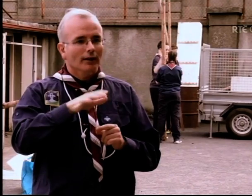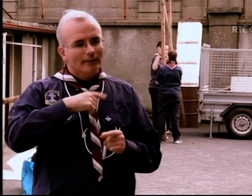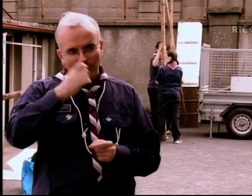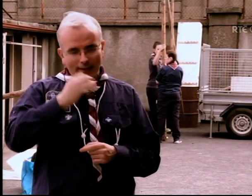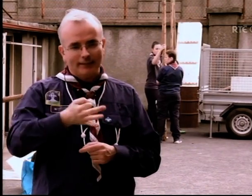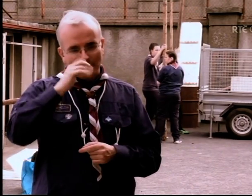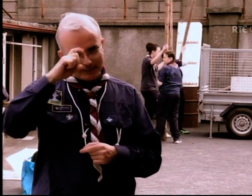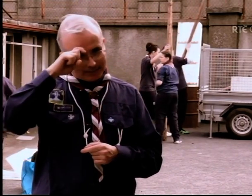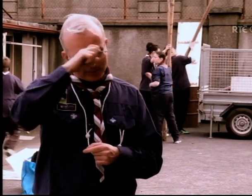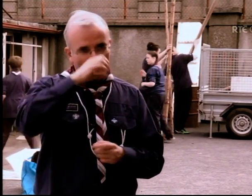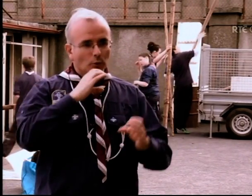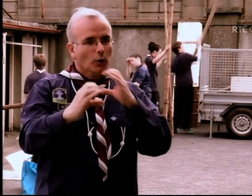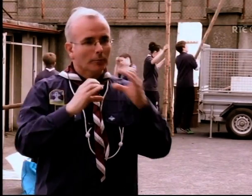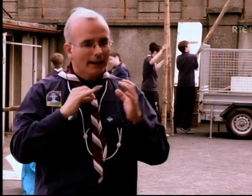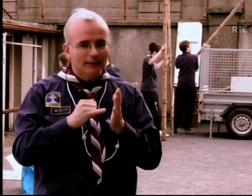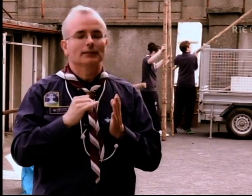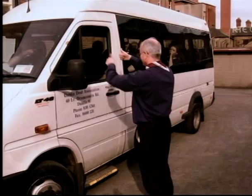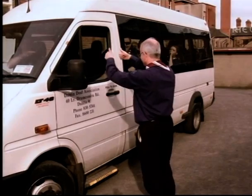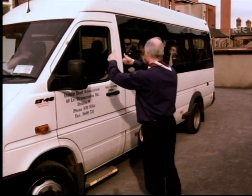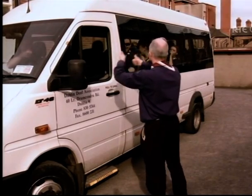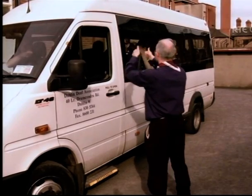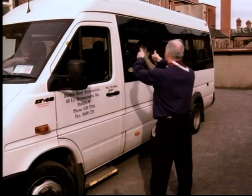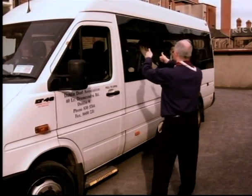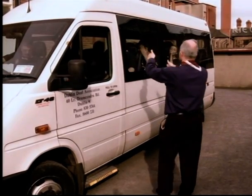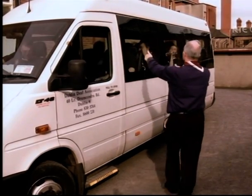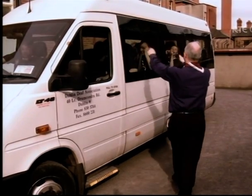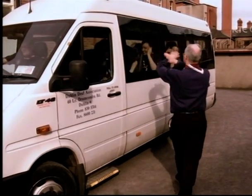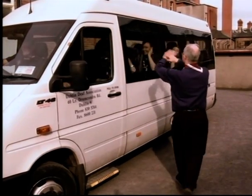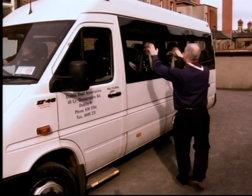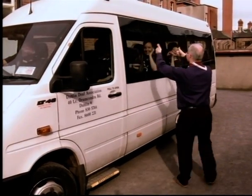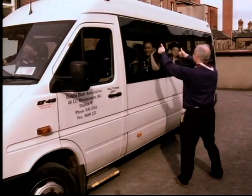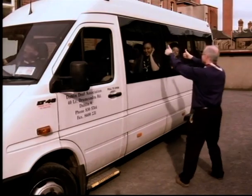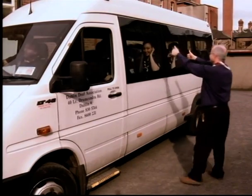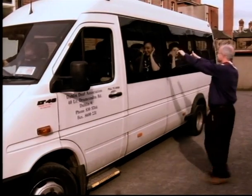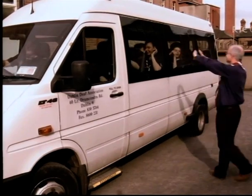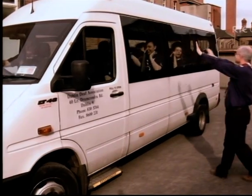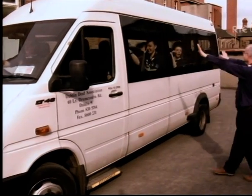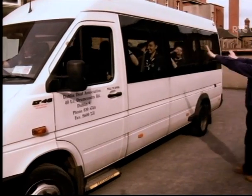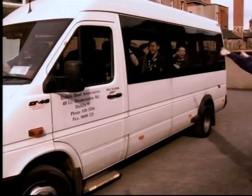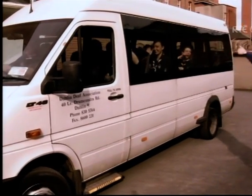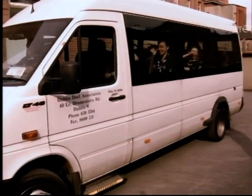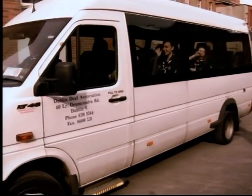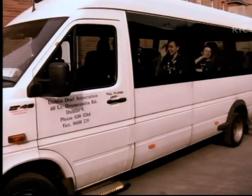they find difficulty through communication. So that's why we have a Deaf Scouts group here.